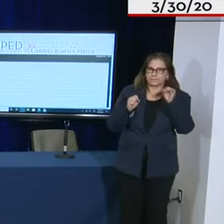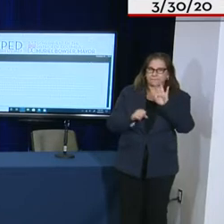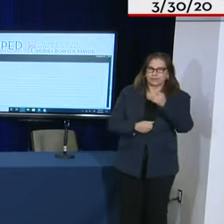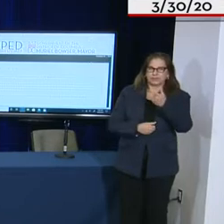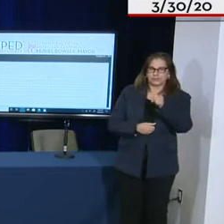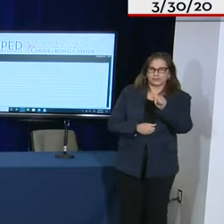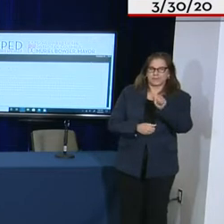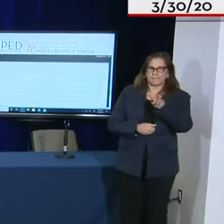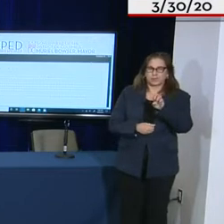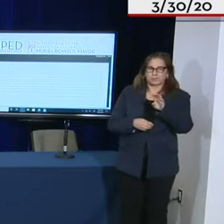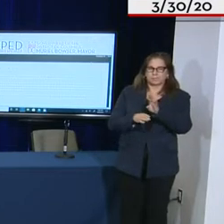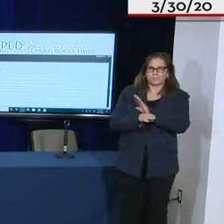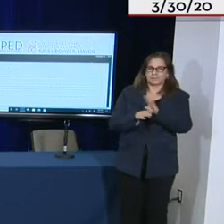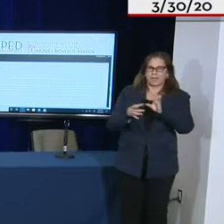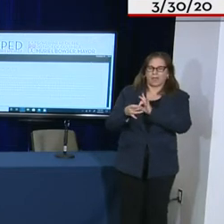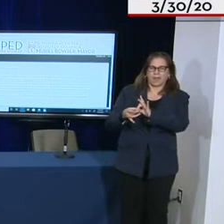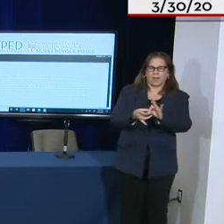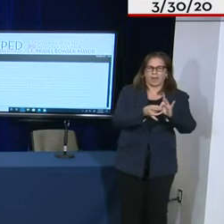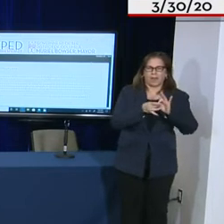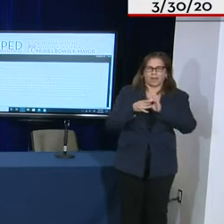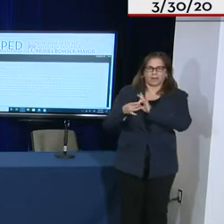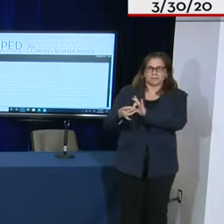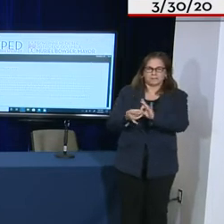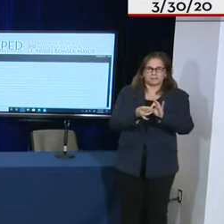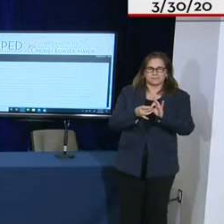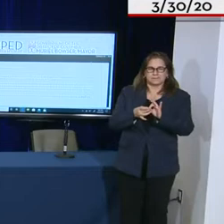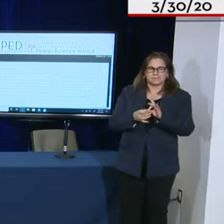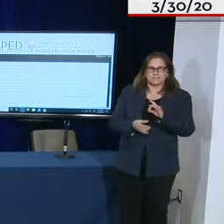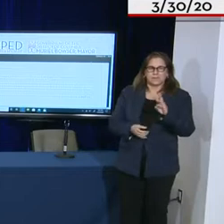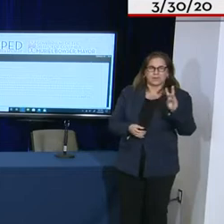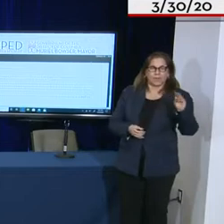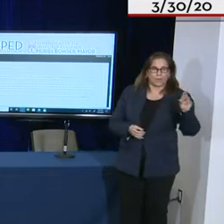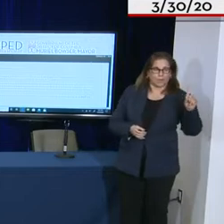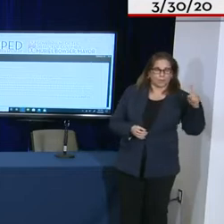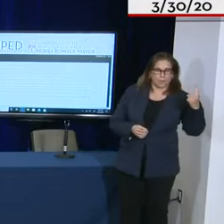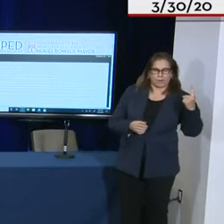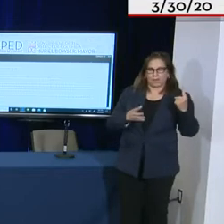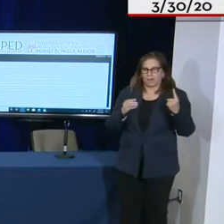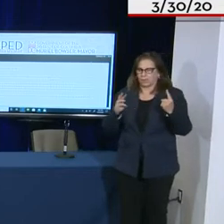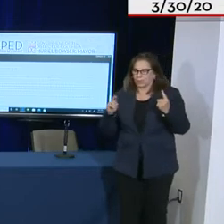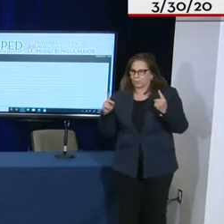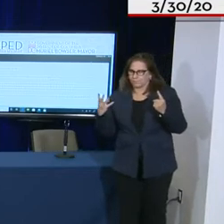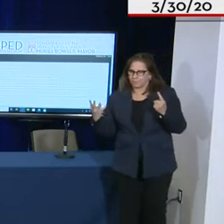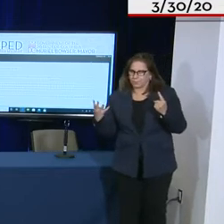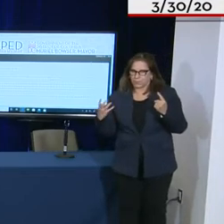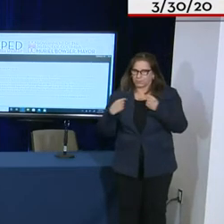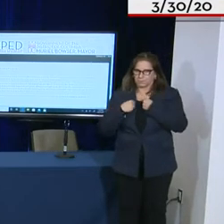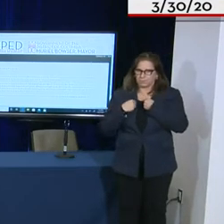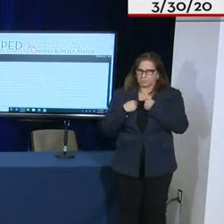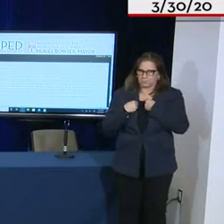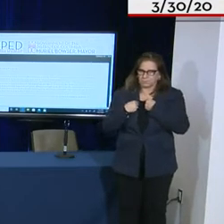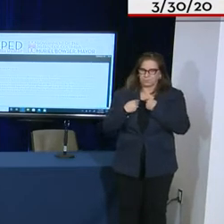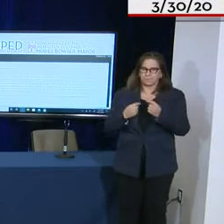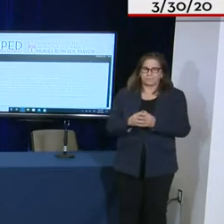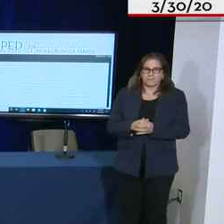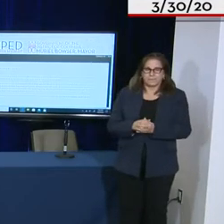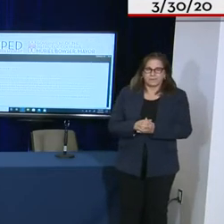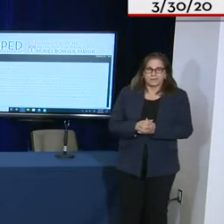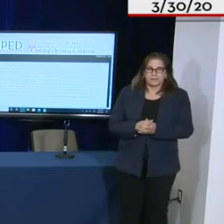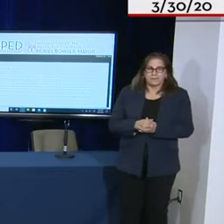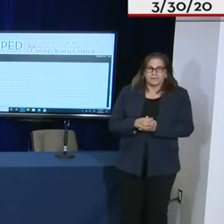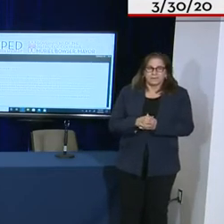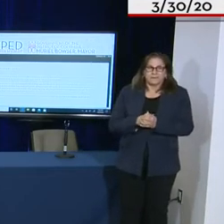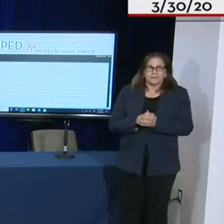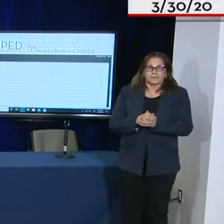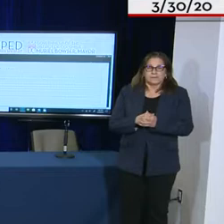4. The question is, one, is dealing with the businesses that has licenses